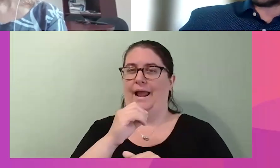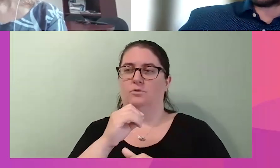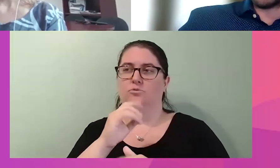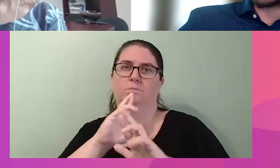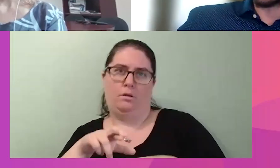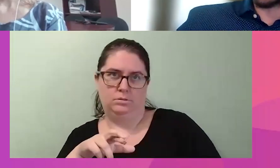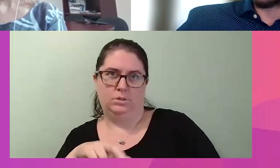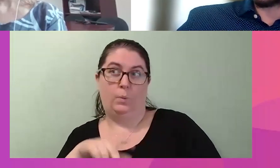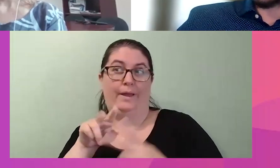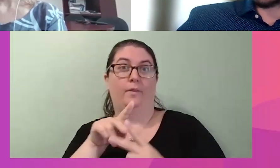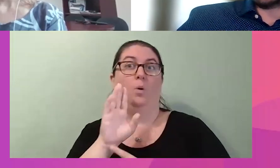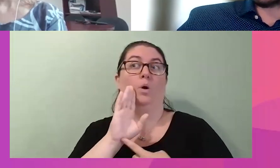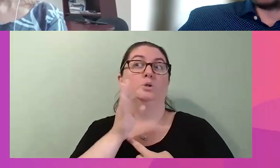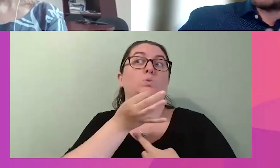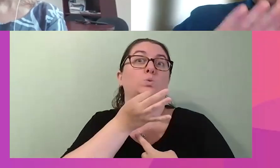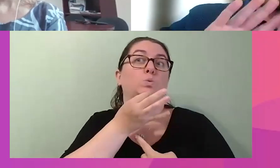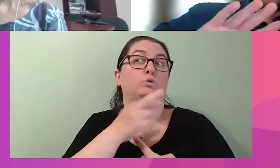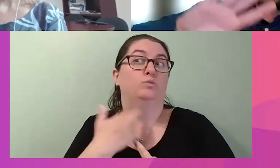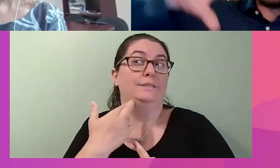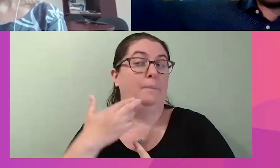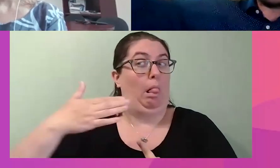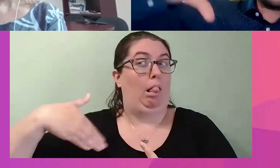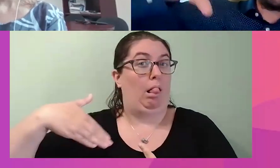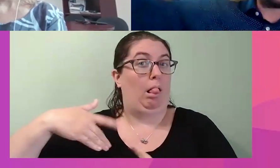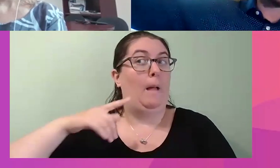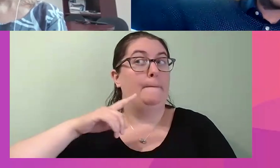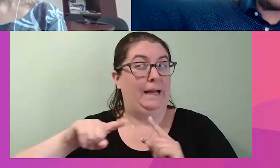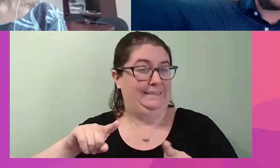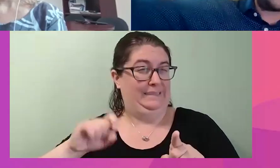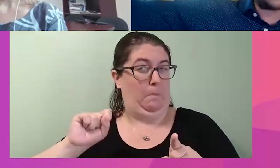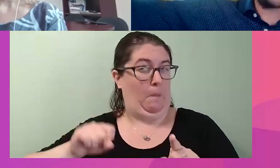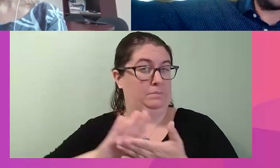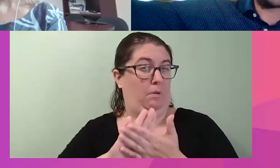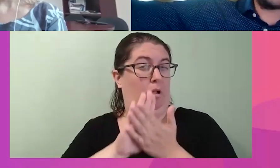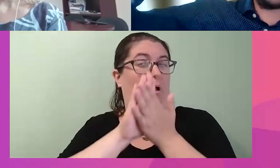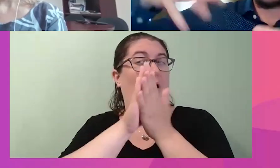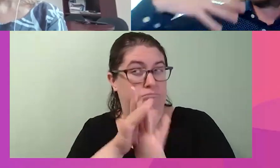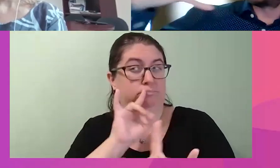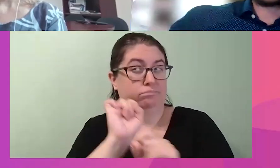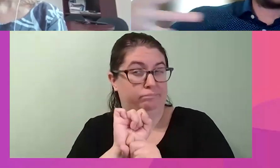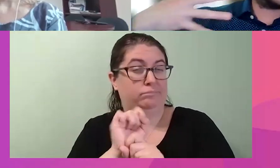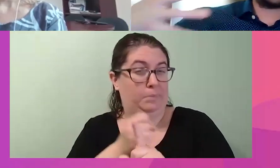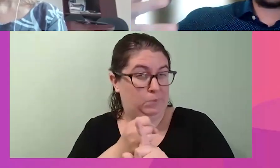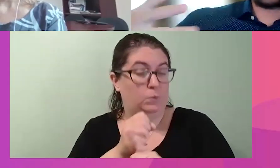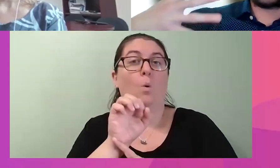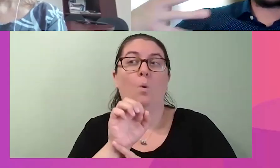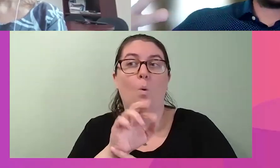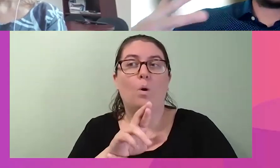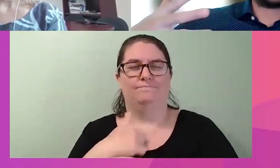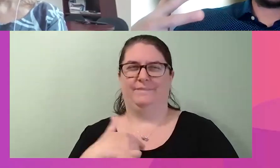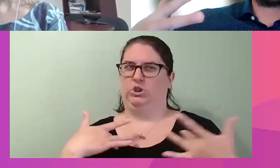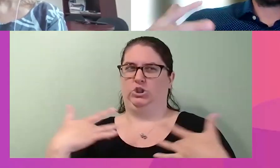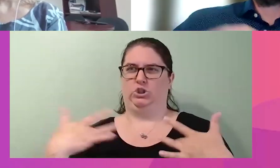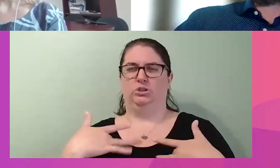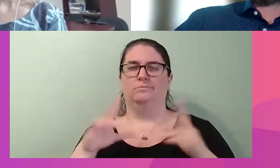who are either at risk of mistreatment. They may not have yet escalated or kind of bubbled up to the point of actual mistreatment, but there's a lot of concern there